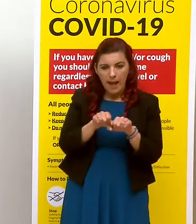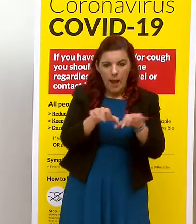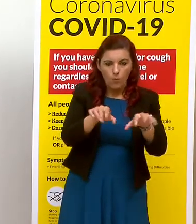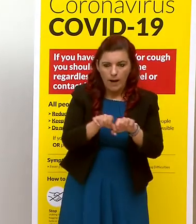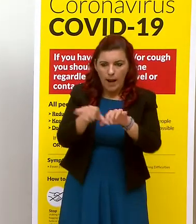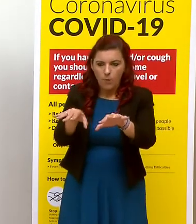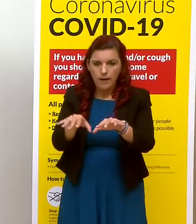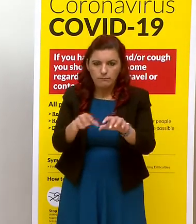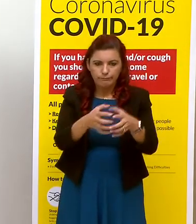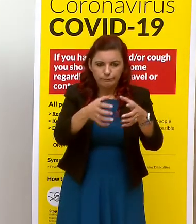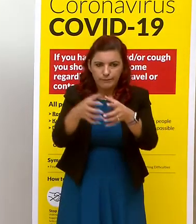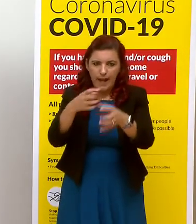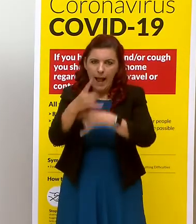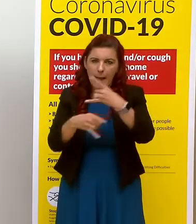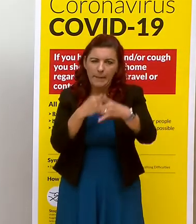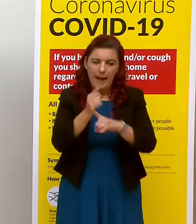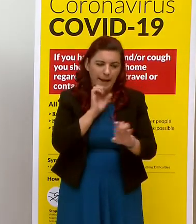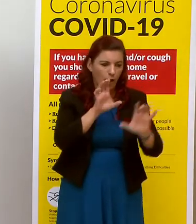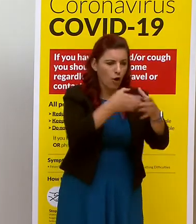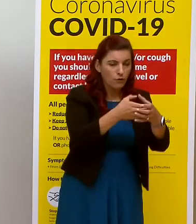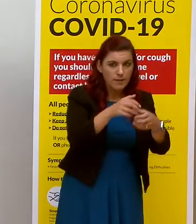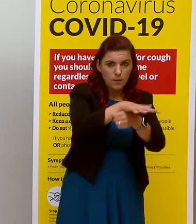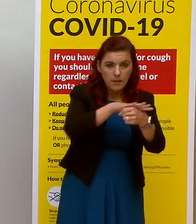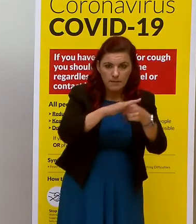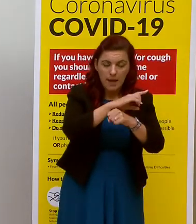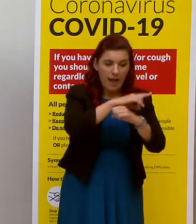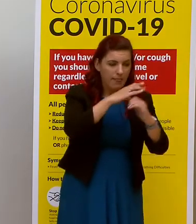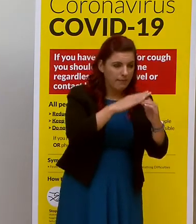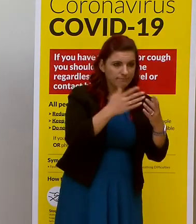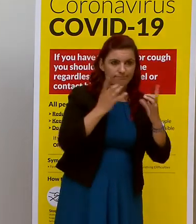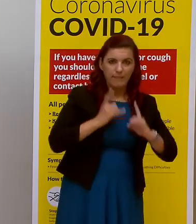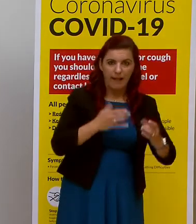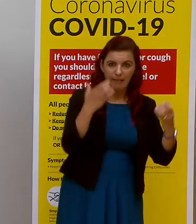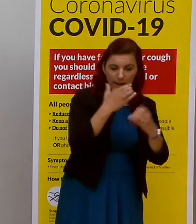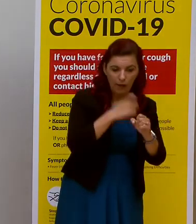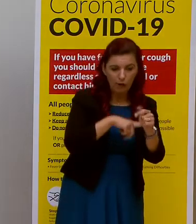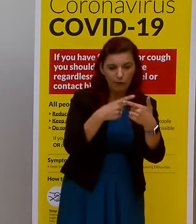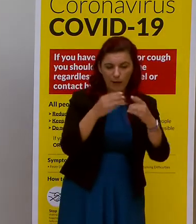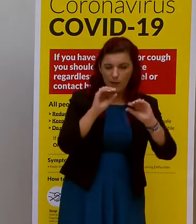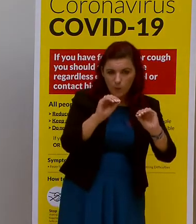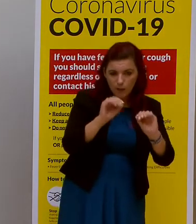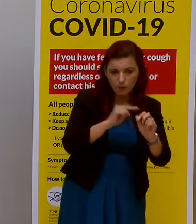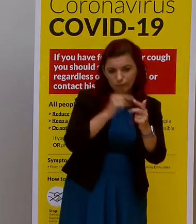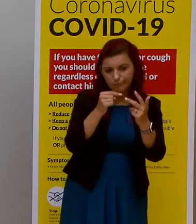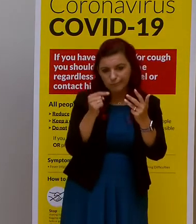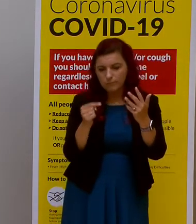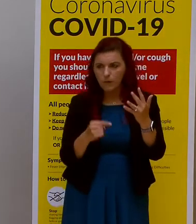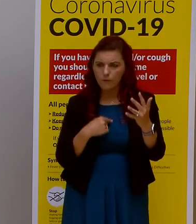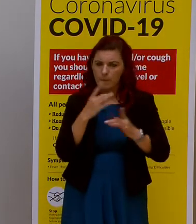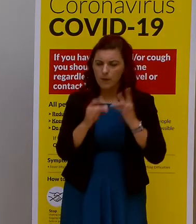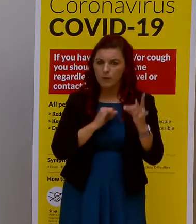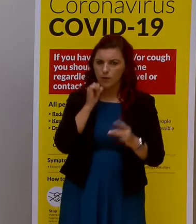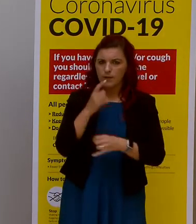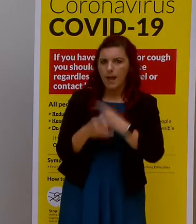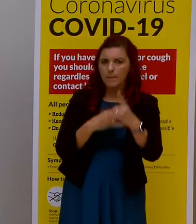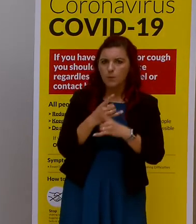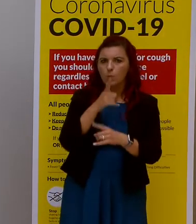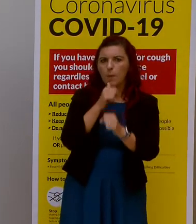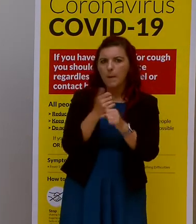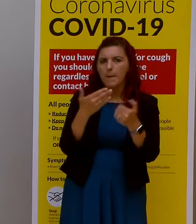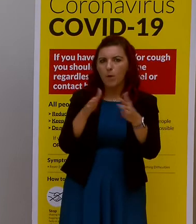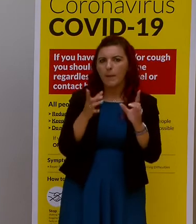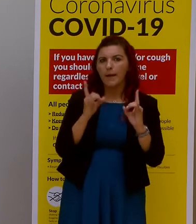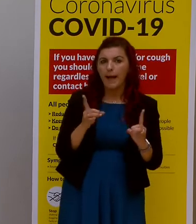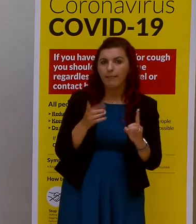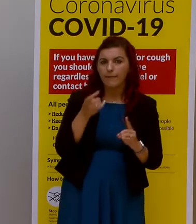any congregated settings, be it healthcare, be it education, and elsewhere. So, in terms of how these public health advice emanating from